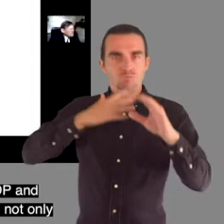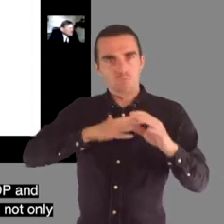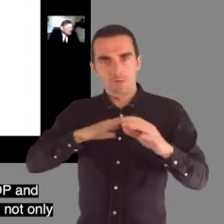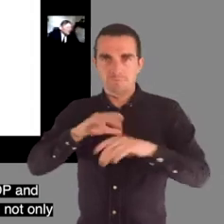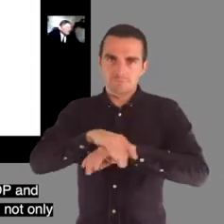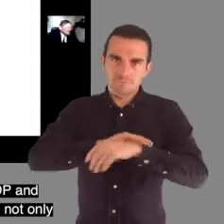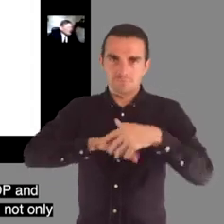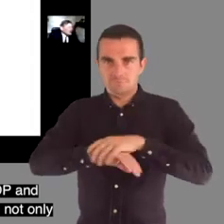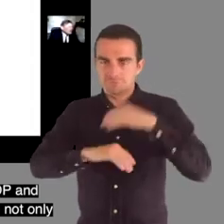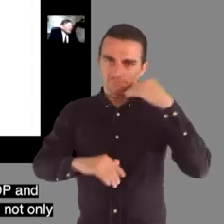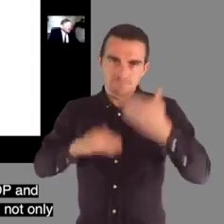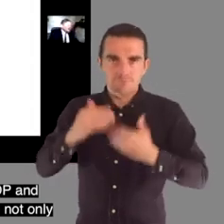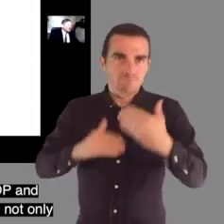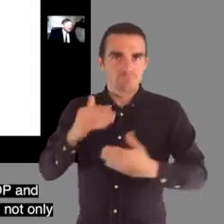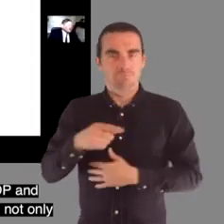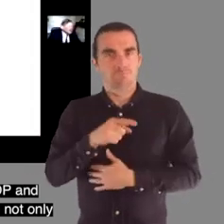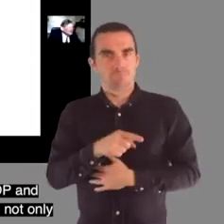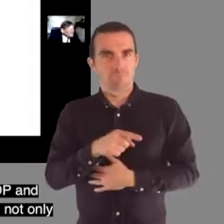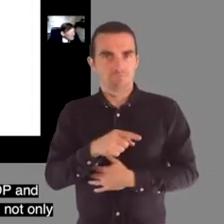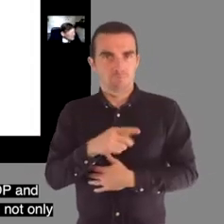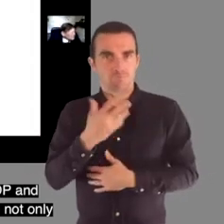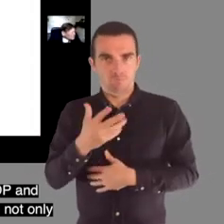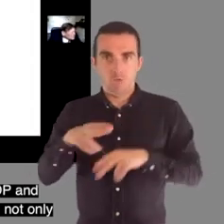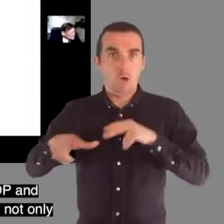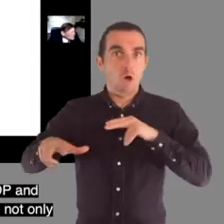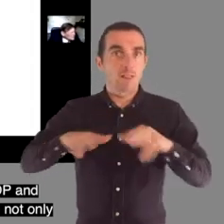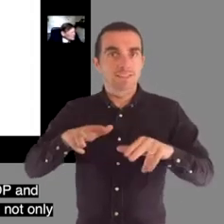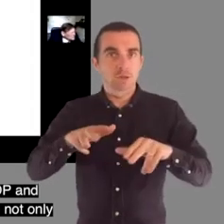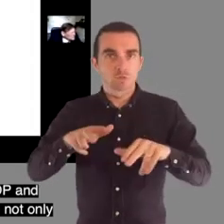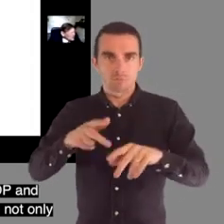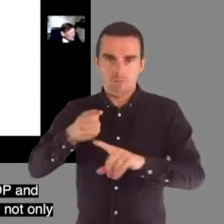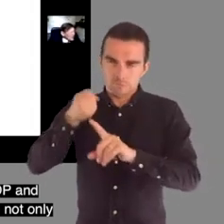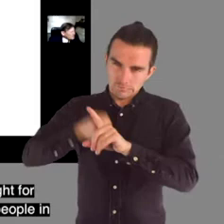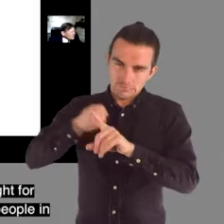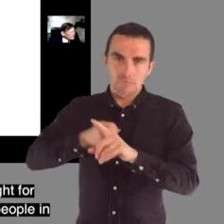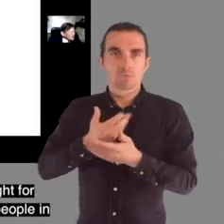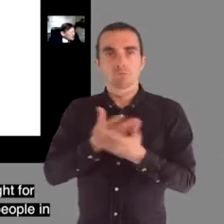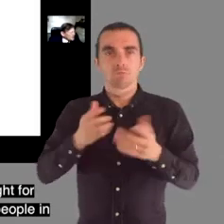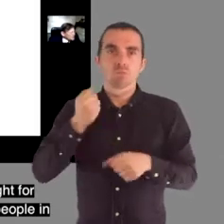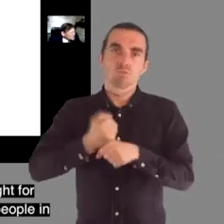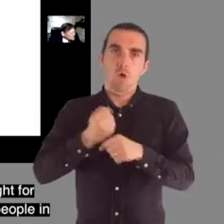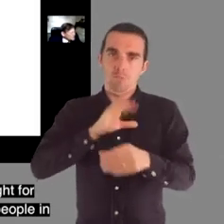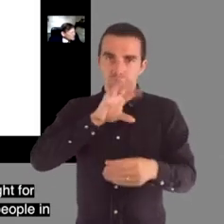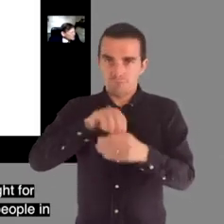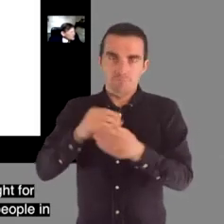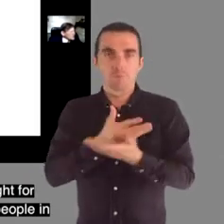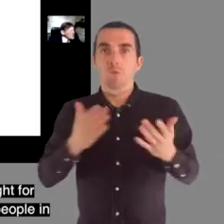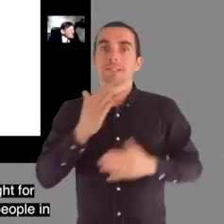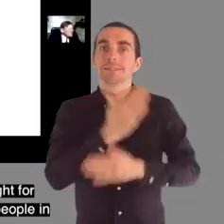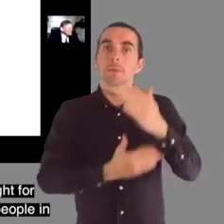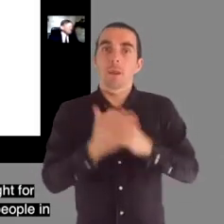Jabir Abidi, and his vision was to not only have an organization